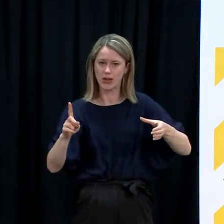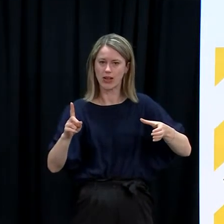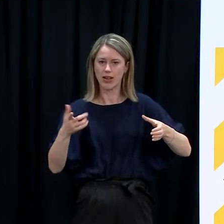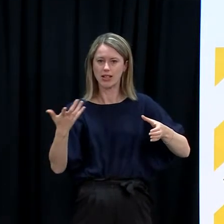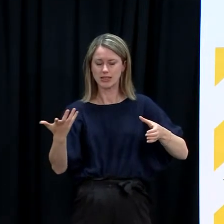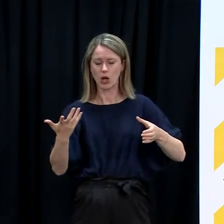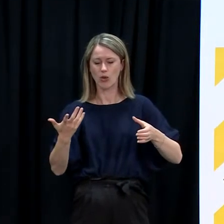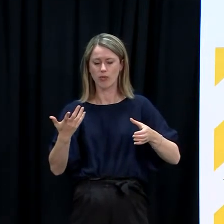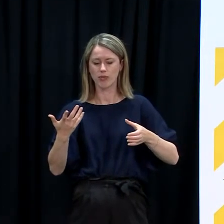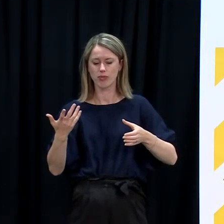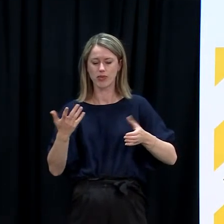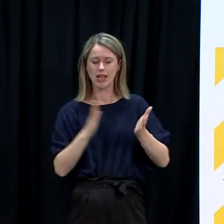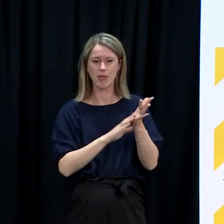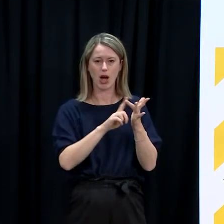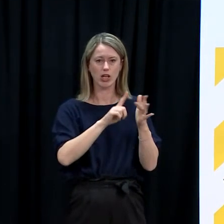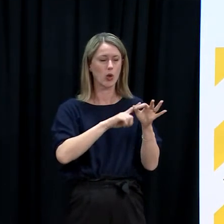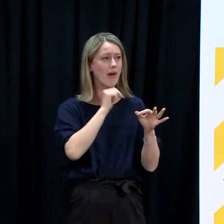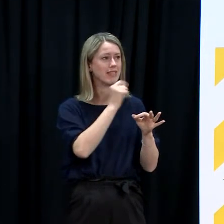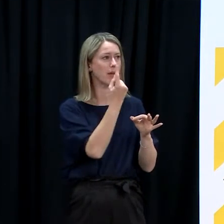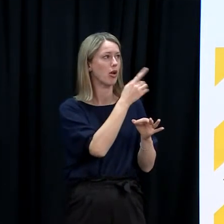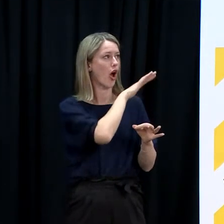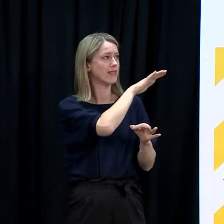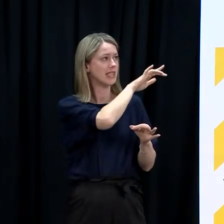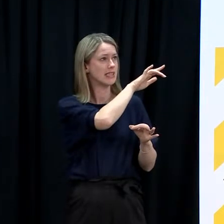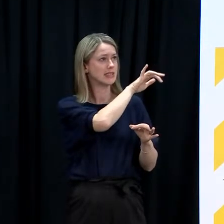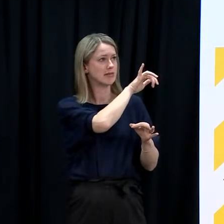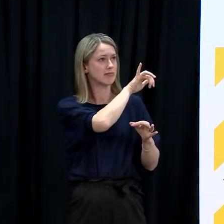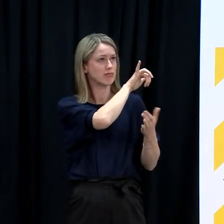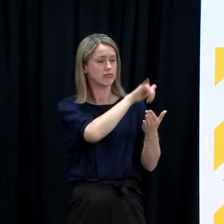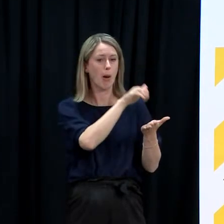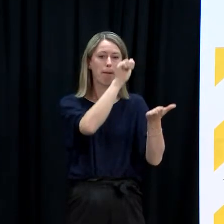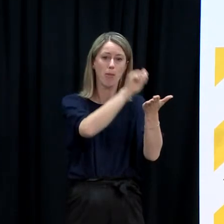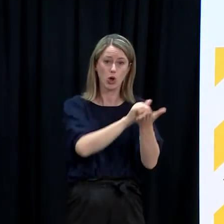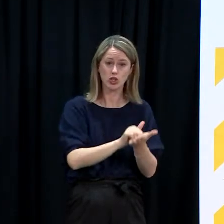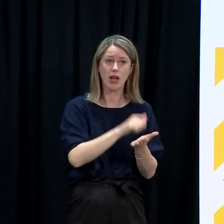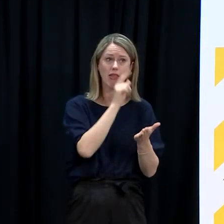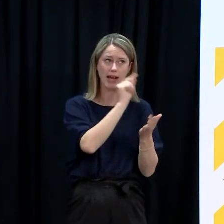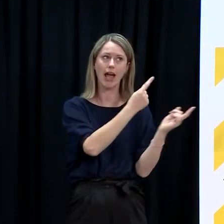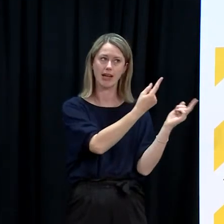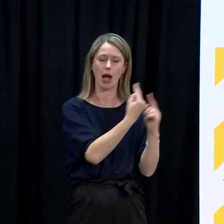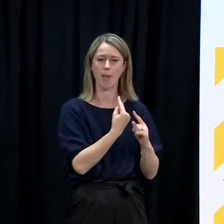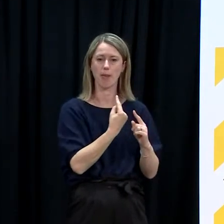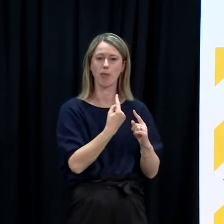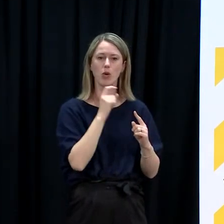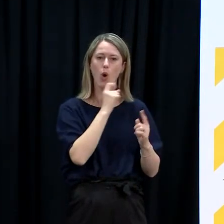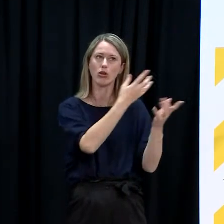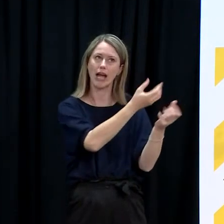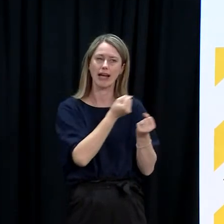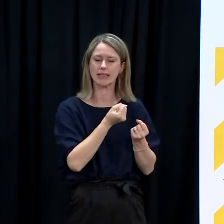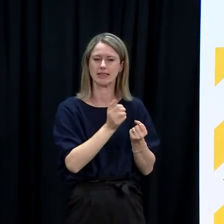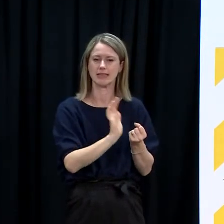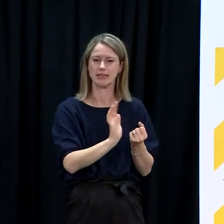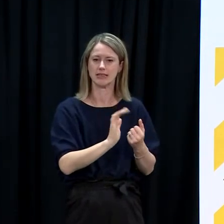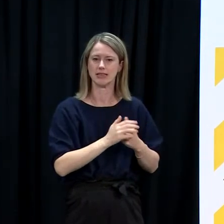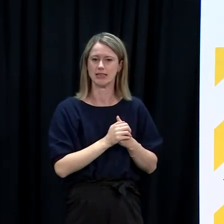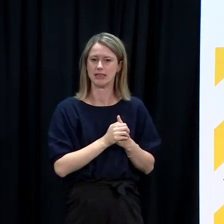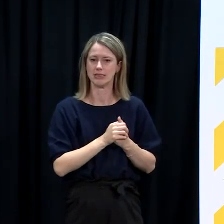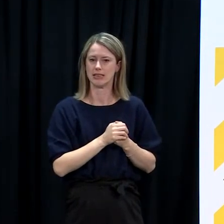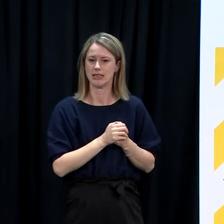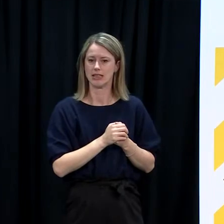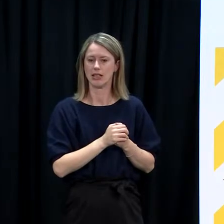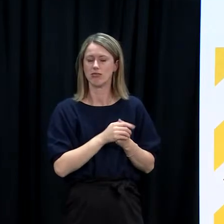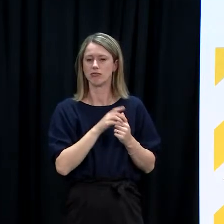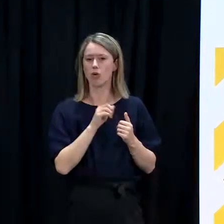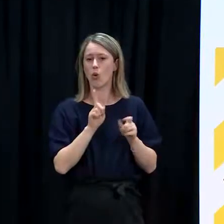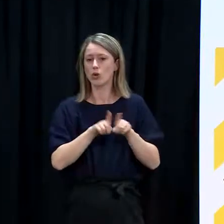all of the bookings that have already been made. So those who have secured vouchers to come in, they'll still be able to come in. We have managed to